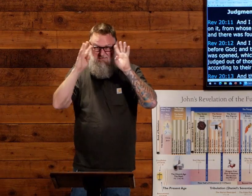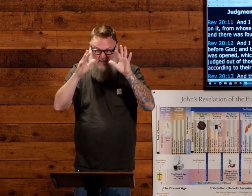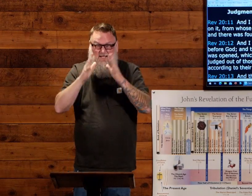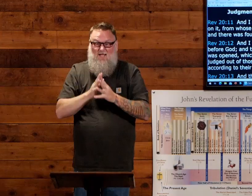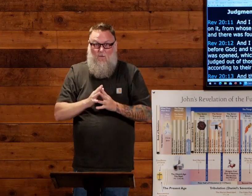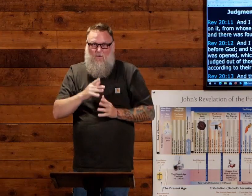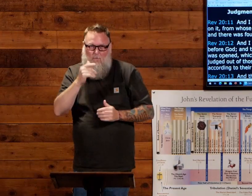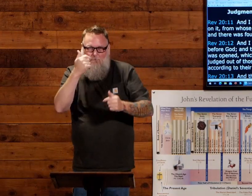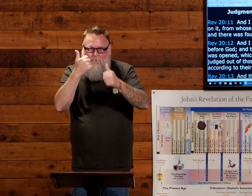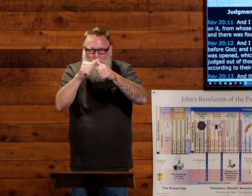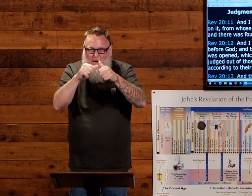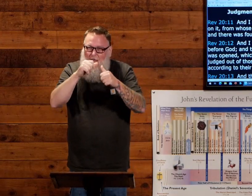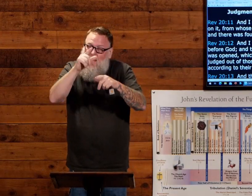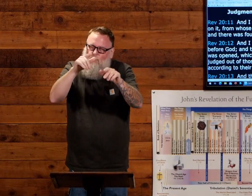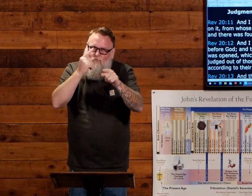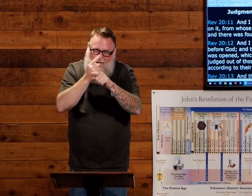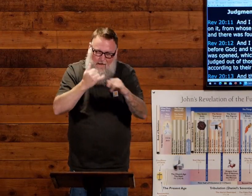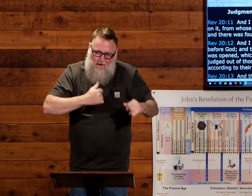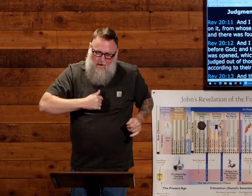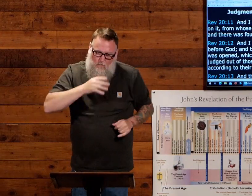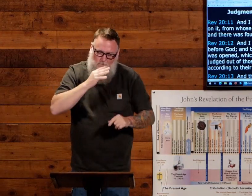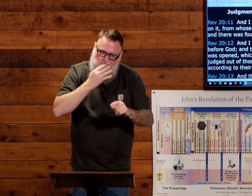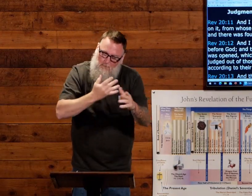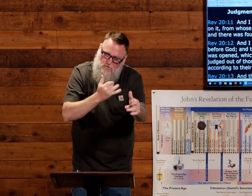If you notice the 12 disciples, remember,